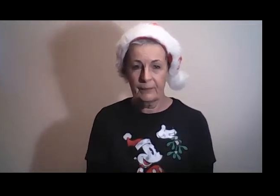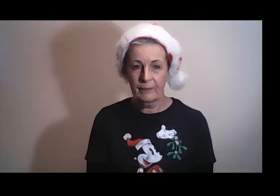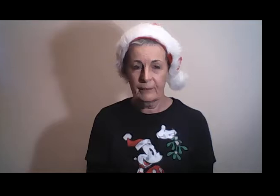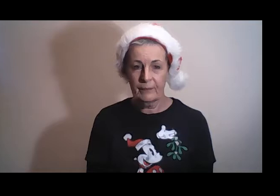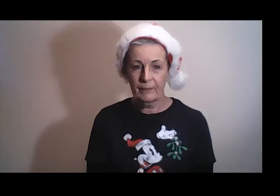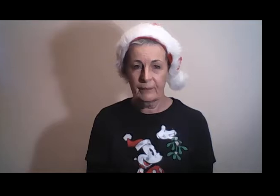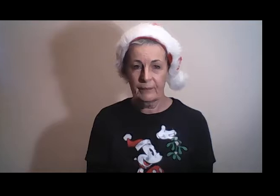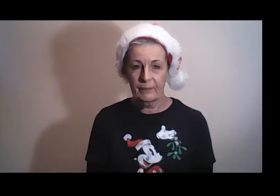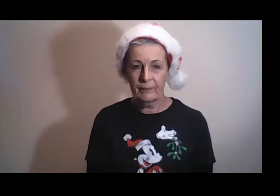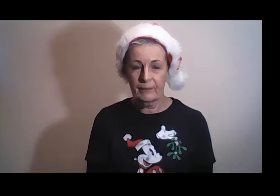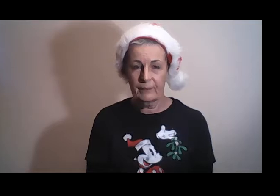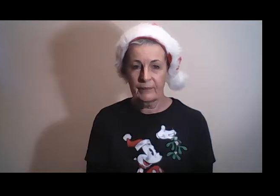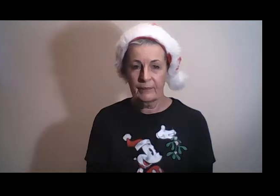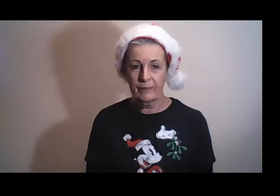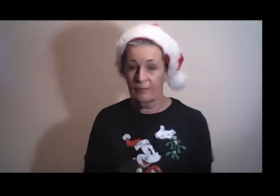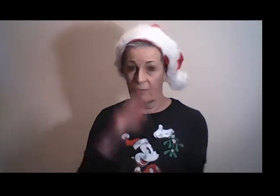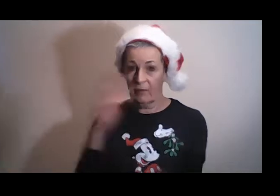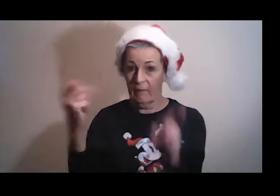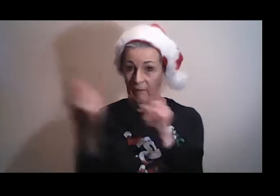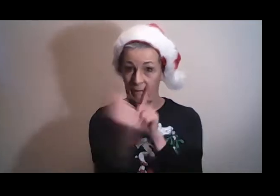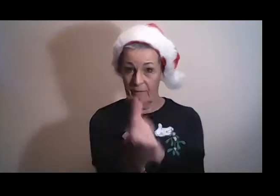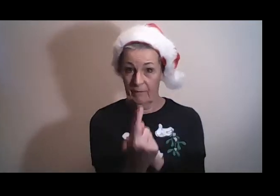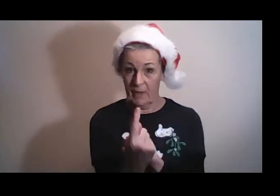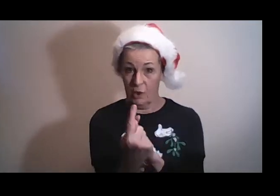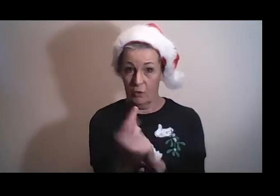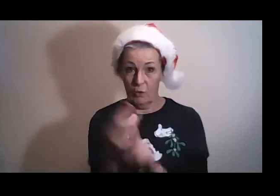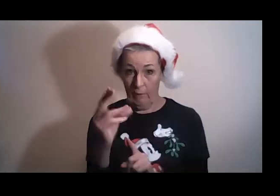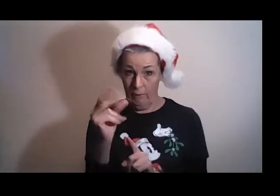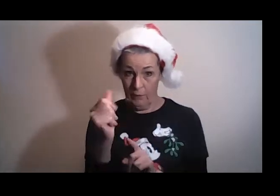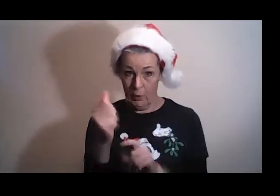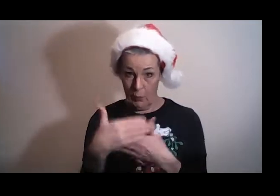And I'll turn to face you to do a few more, looking at you.